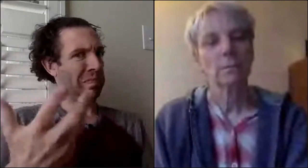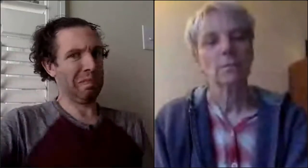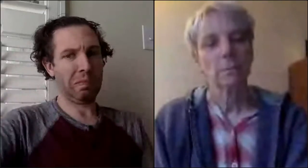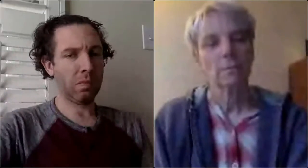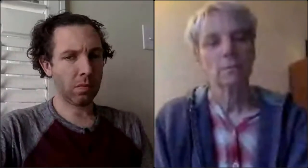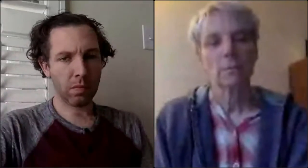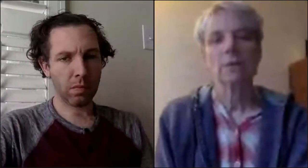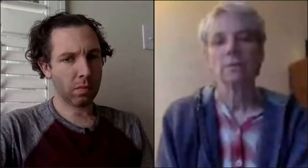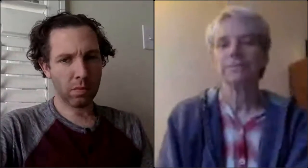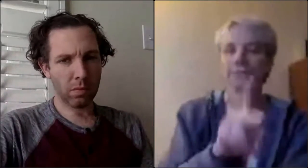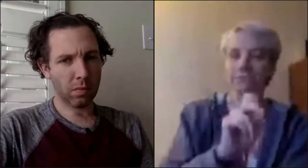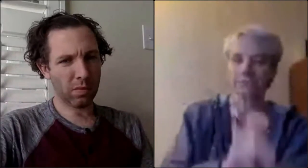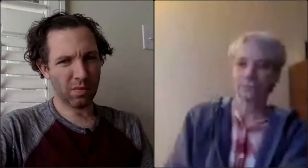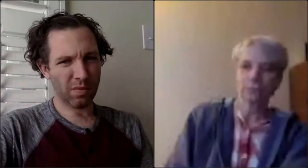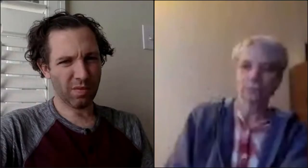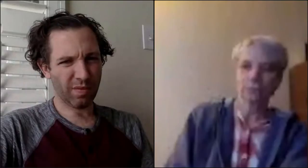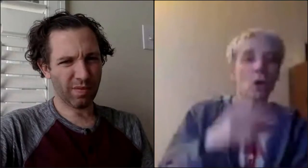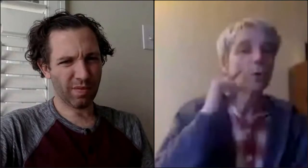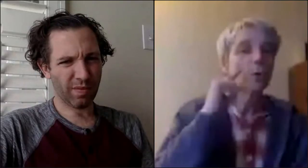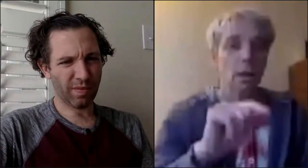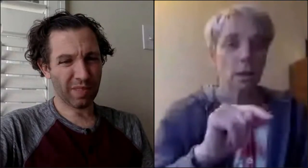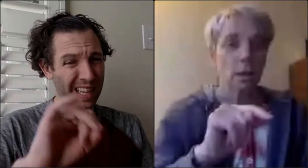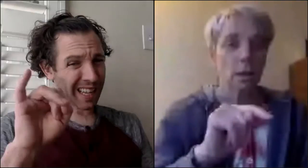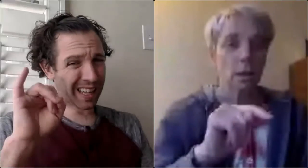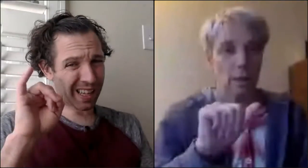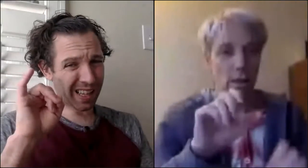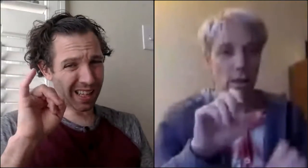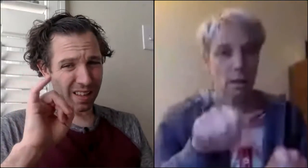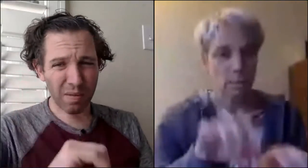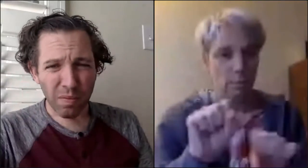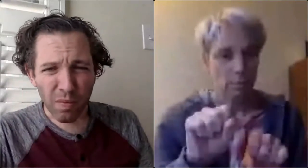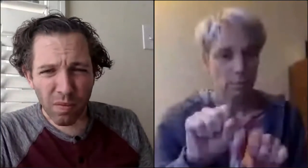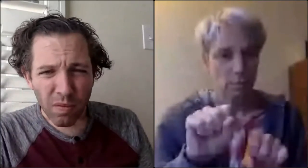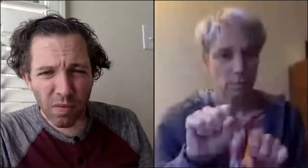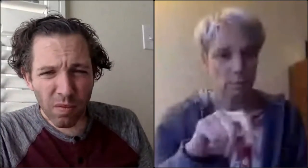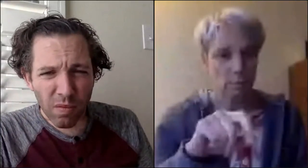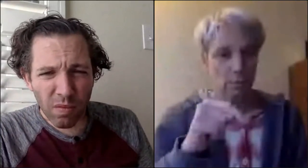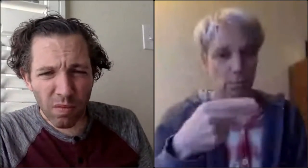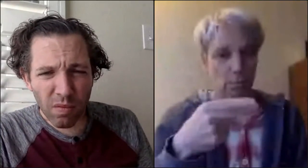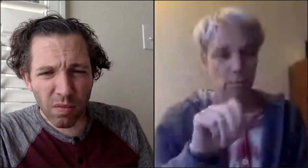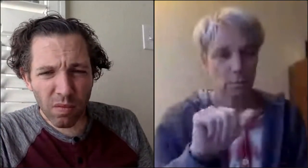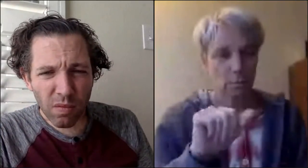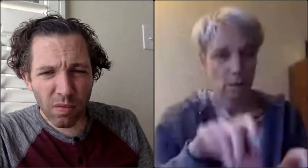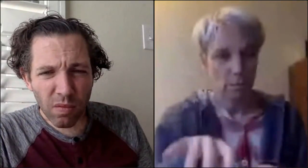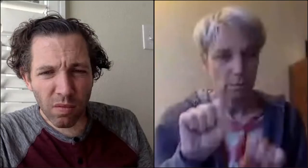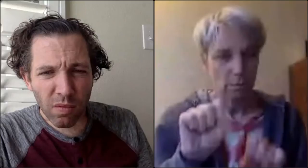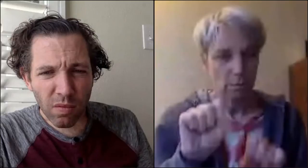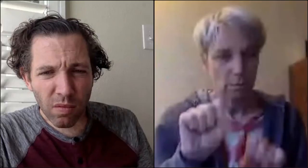So then I have to find out how that's the thing that we can do with our account. Multiple people on the account, or if it's just a way